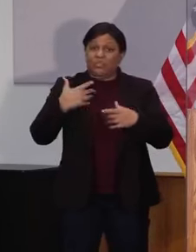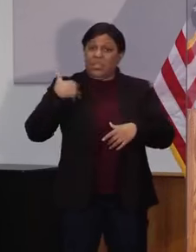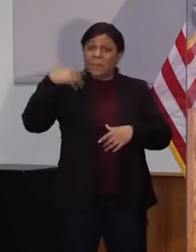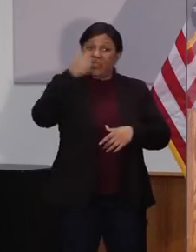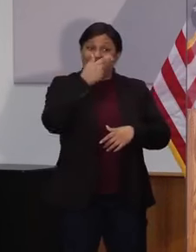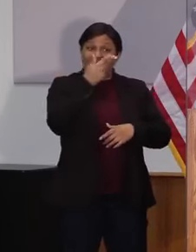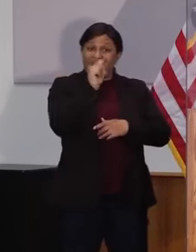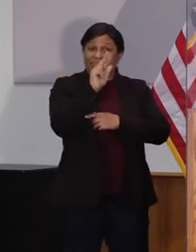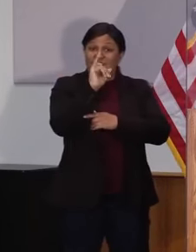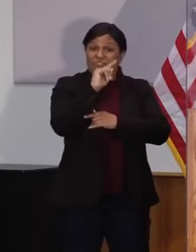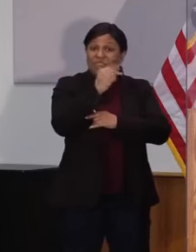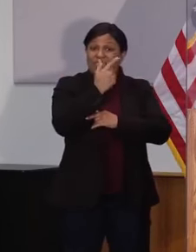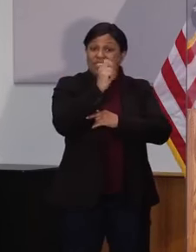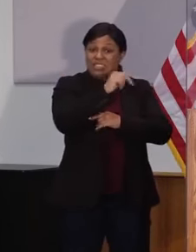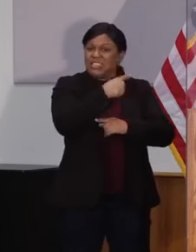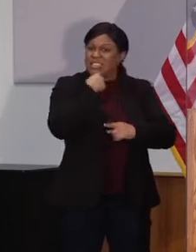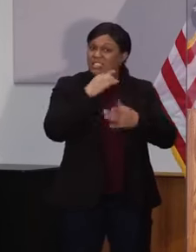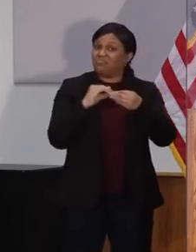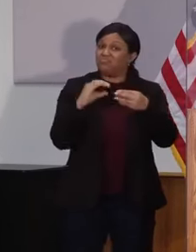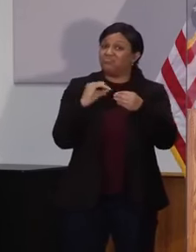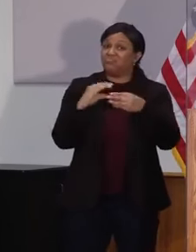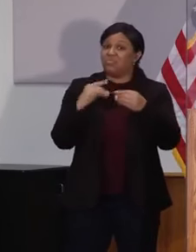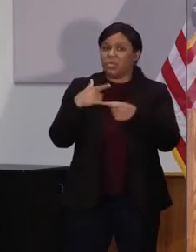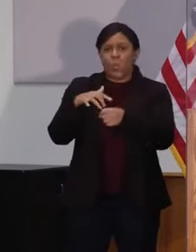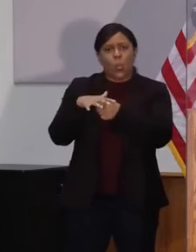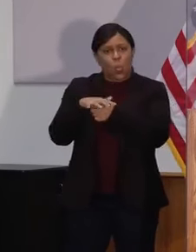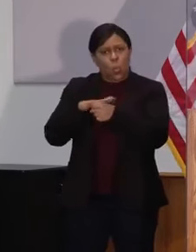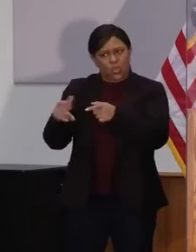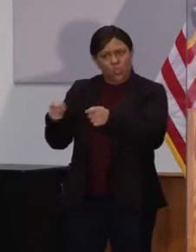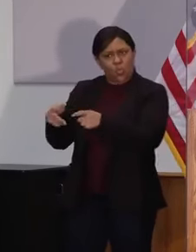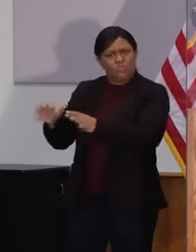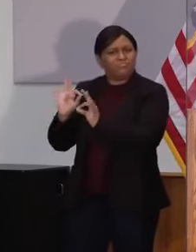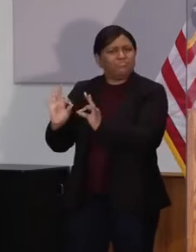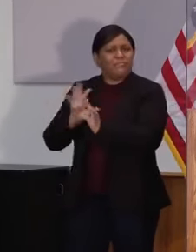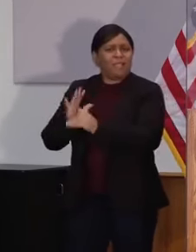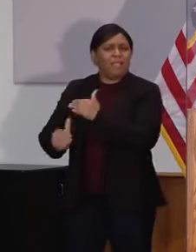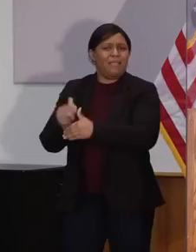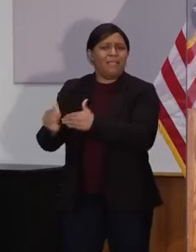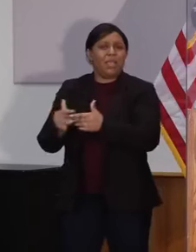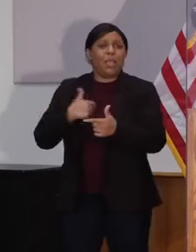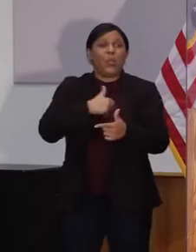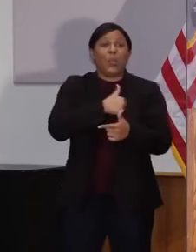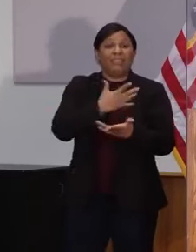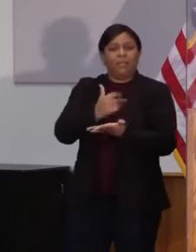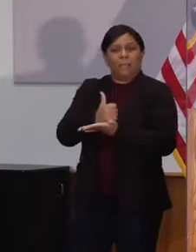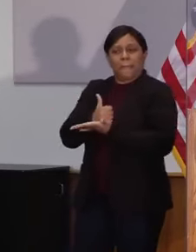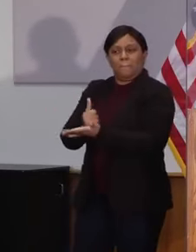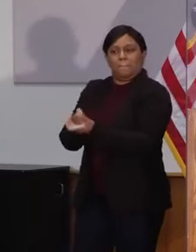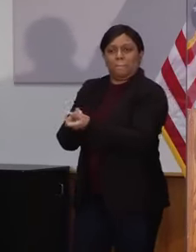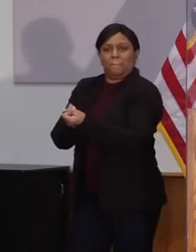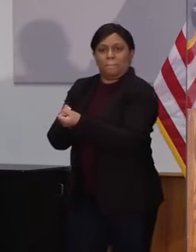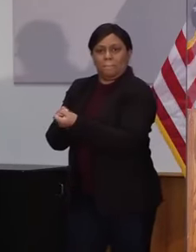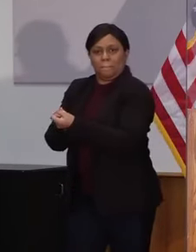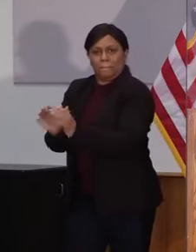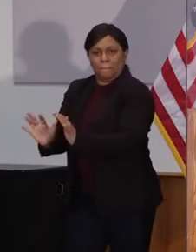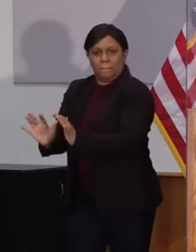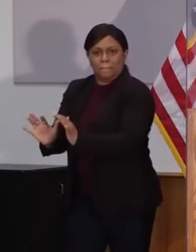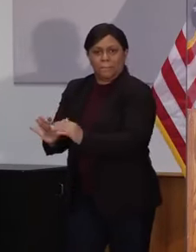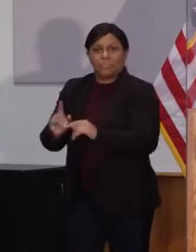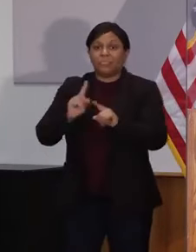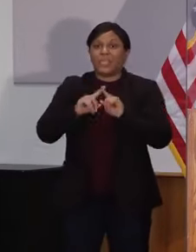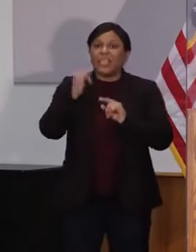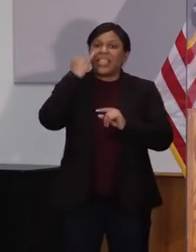local control. The state's there to try and support, so we're doing what we can do. But again, I would note that when I put, for example, National